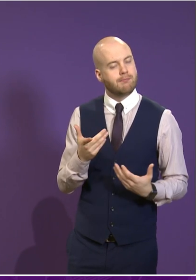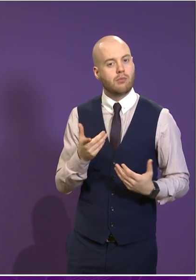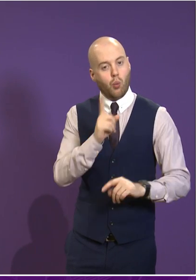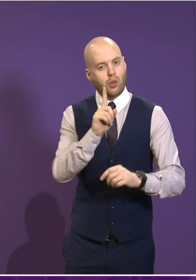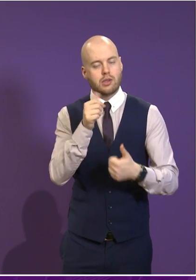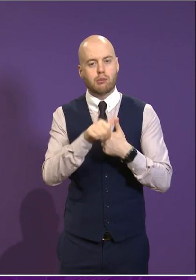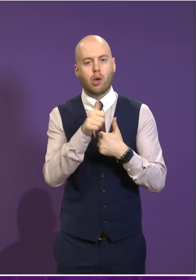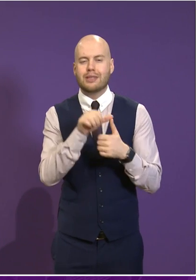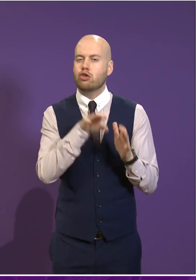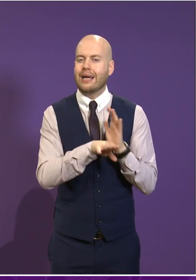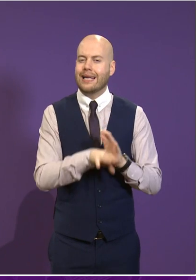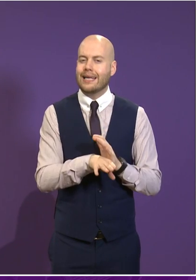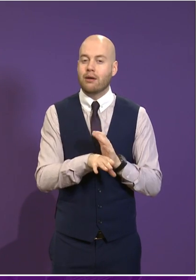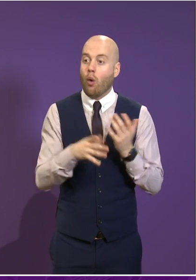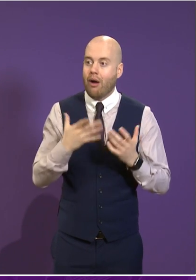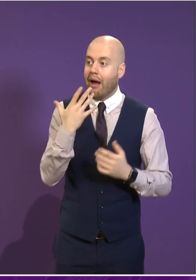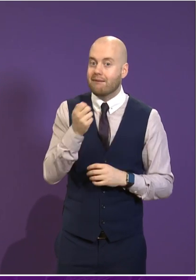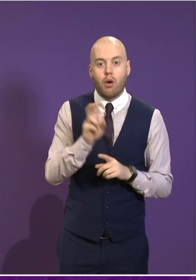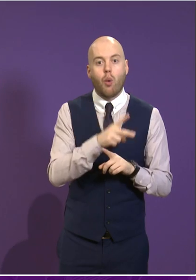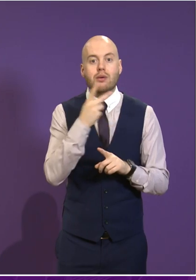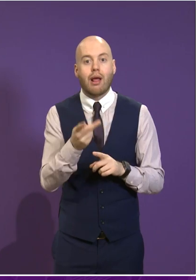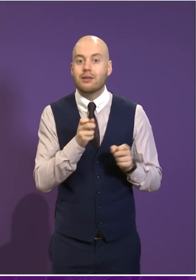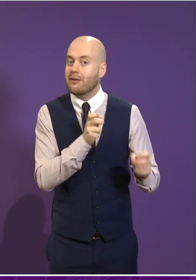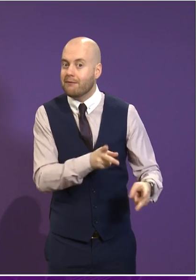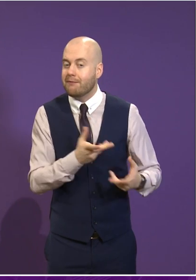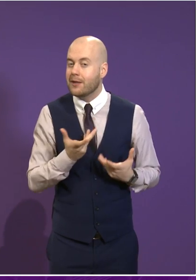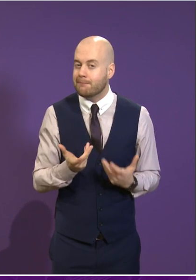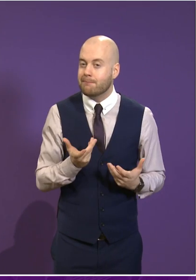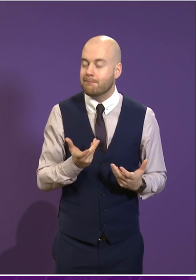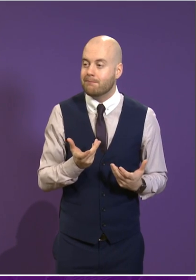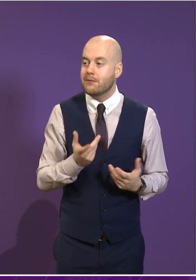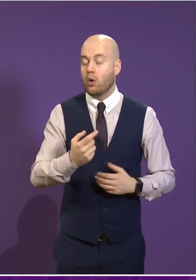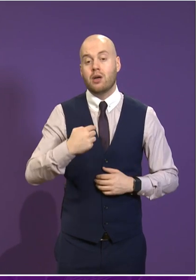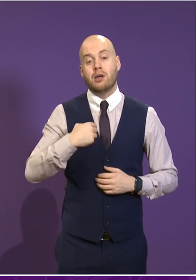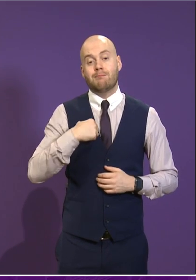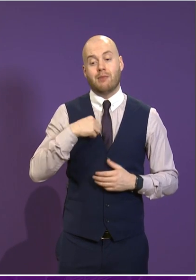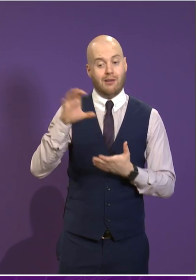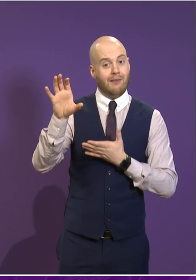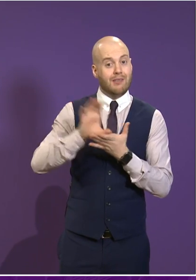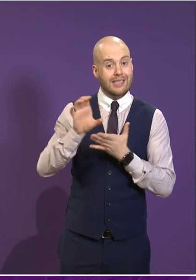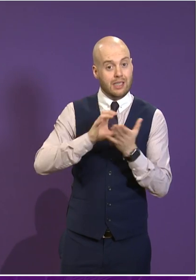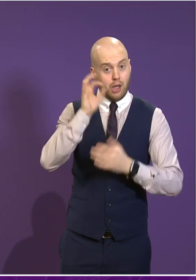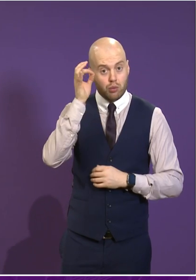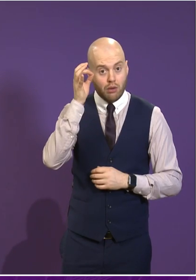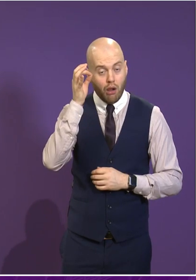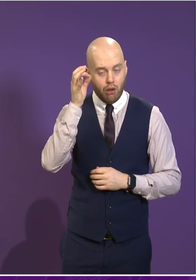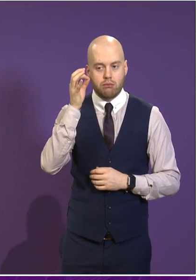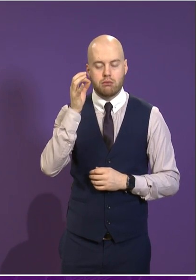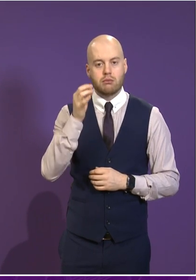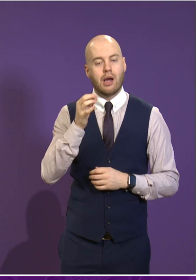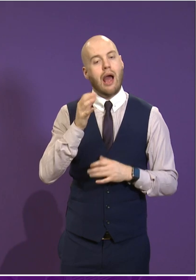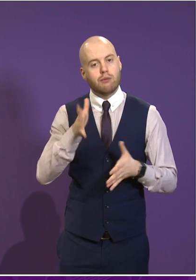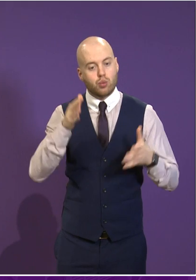or some other method. Now, I think what we in the Funding Council can do through the outcome agreement is focus on